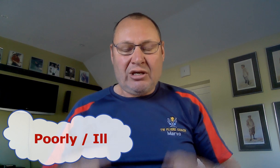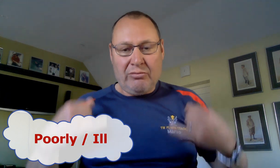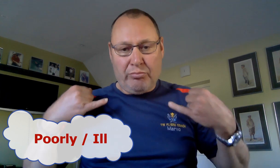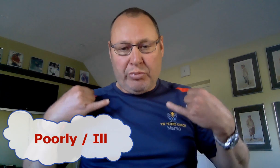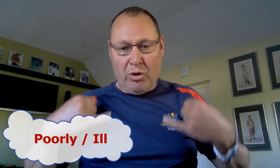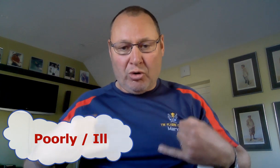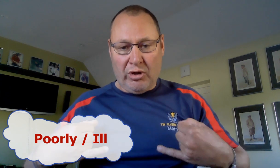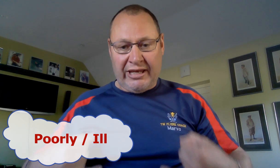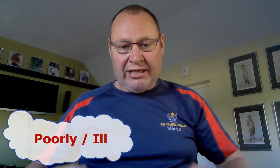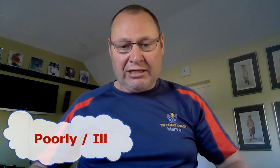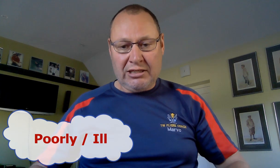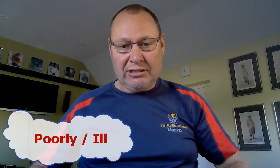Poorly.